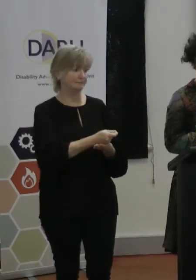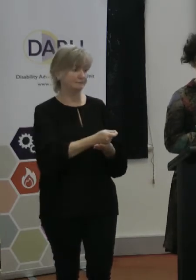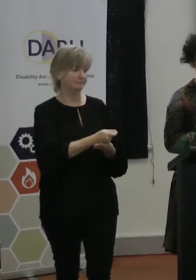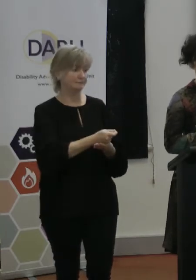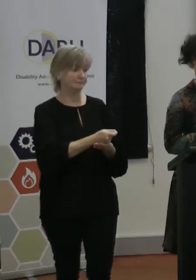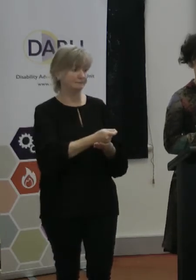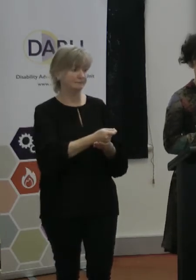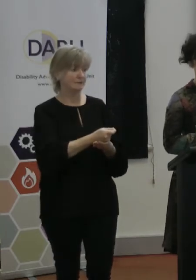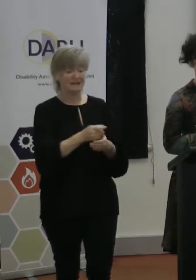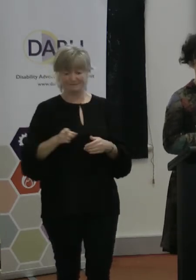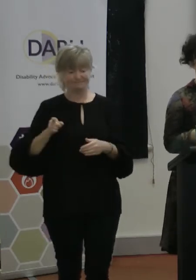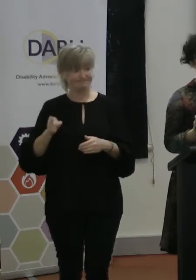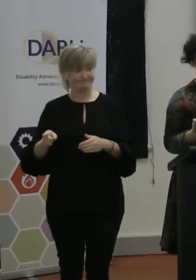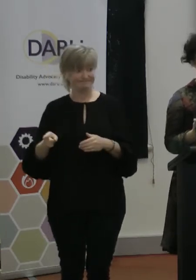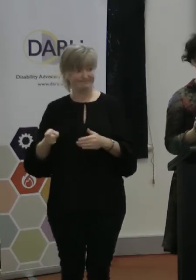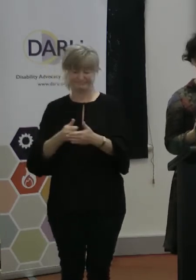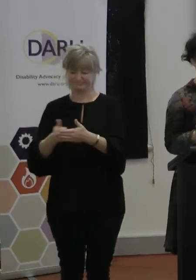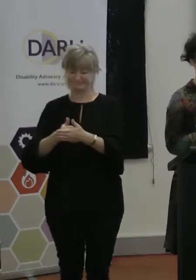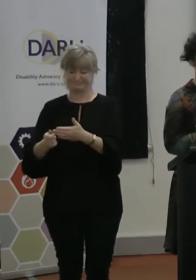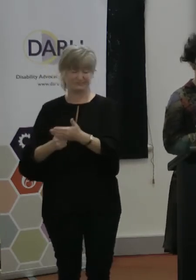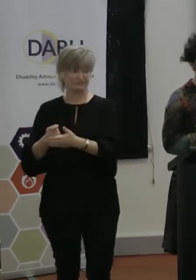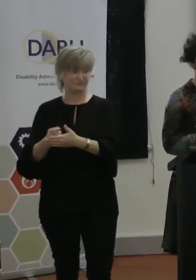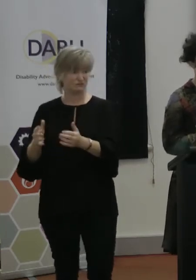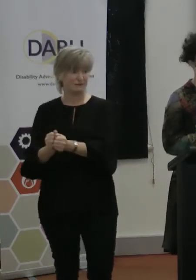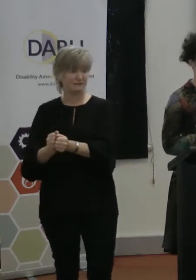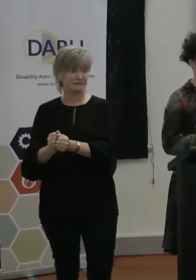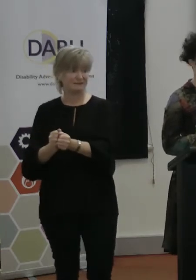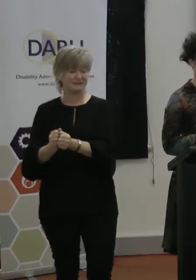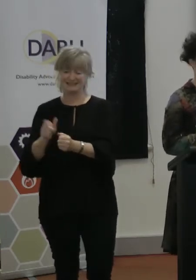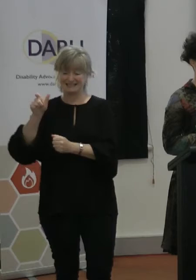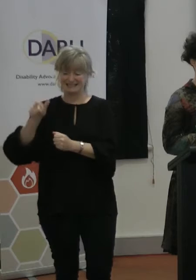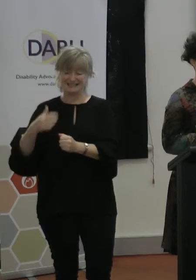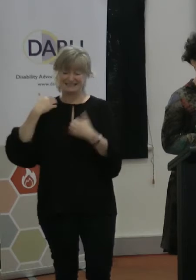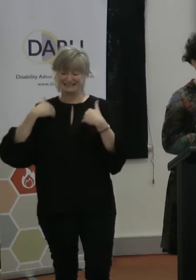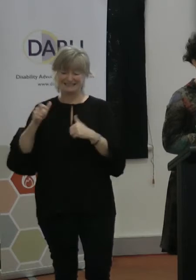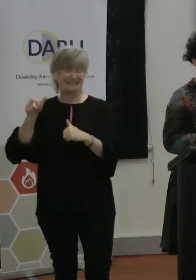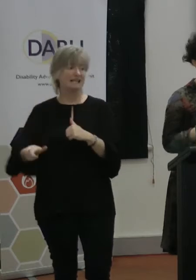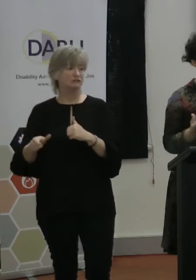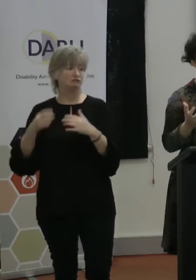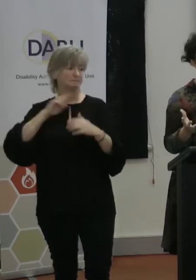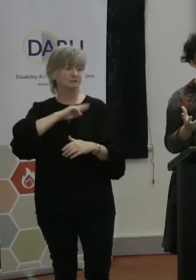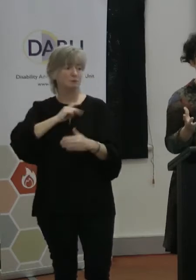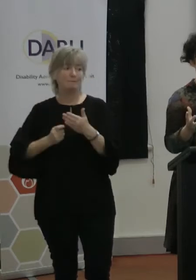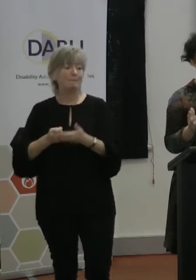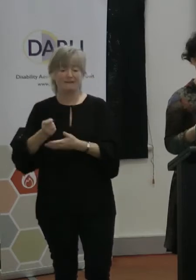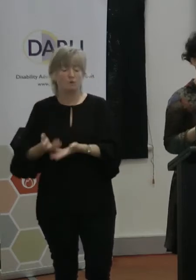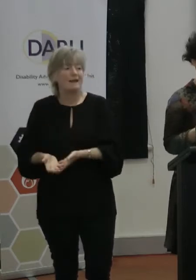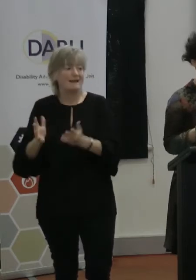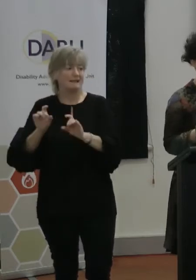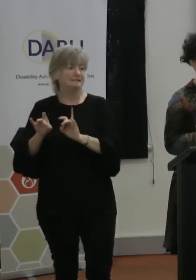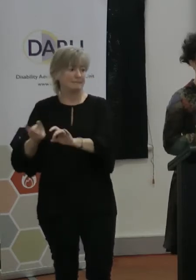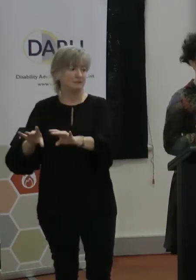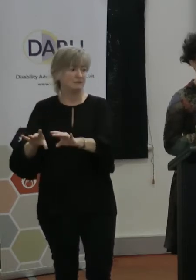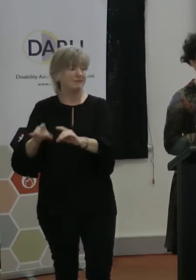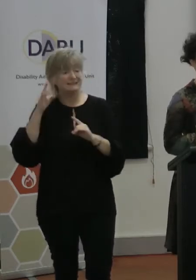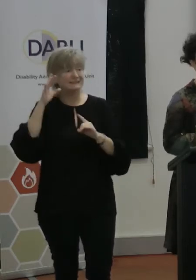a general residency agreement, the tenants are responsible to pay for any damages. So that's a really important protection